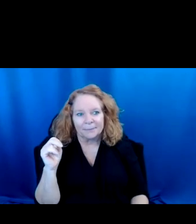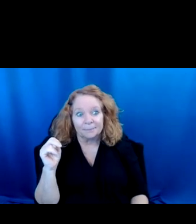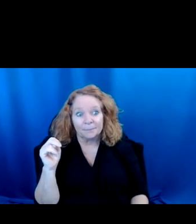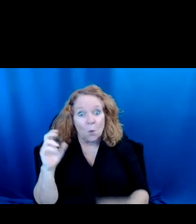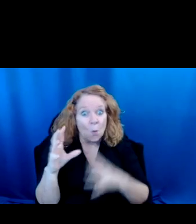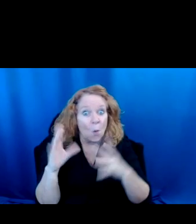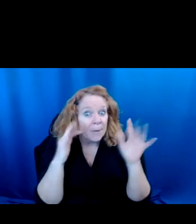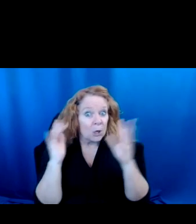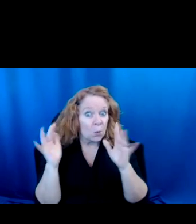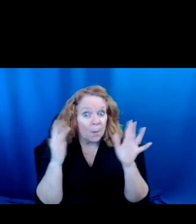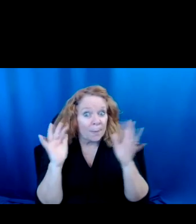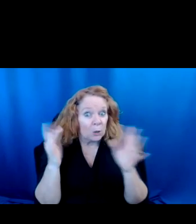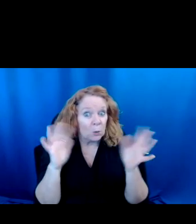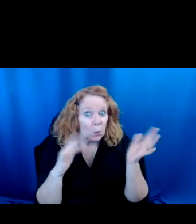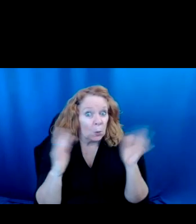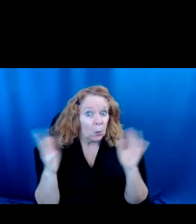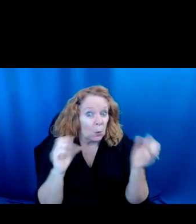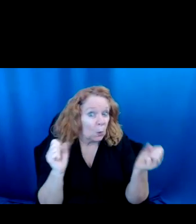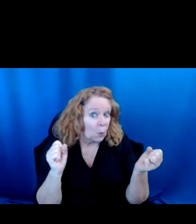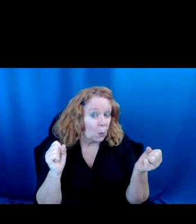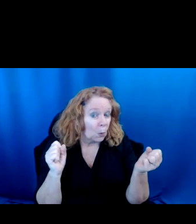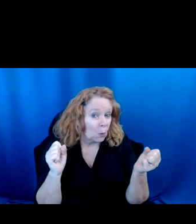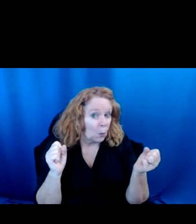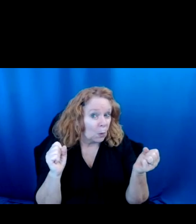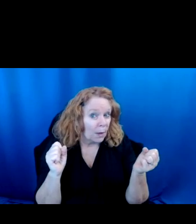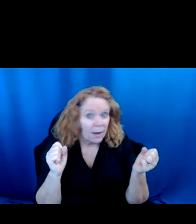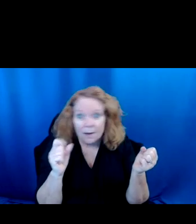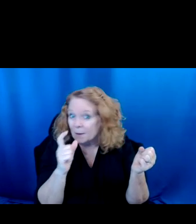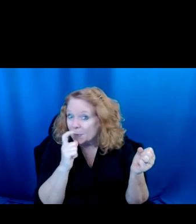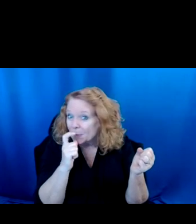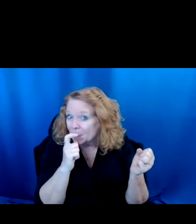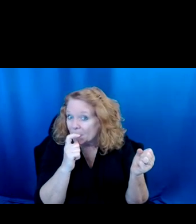Whoopity-doo, whoopity-doo, whoopity-doo-doo-doo. It's the